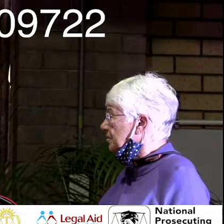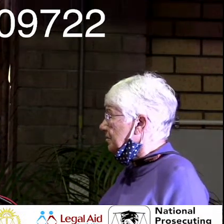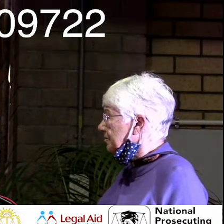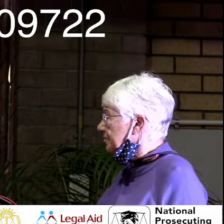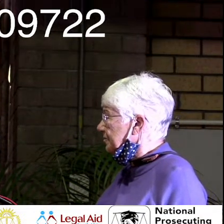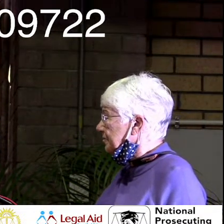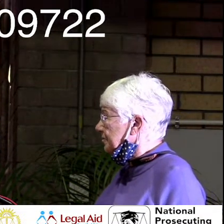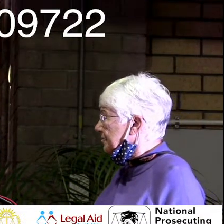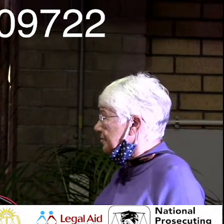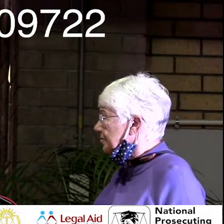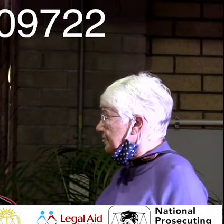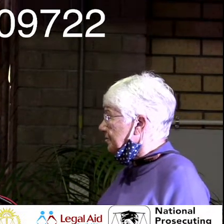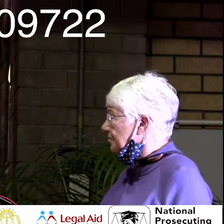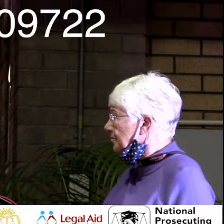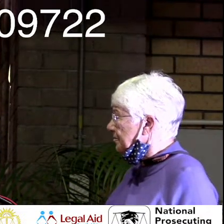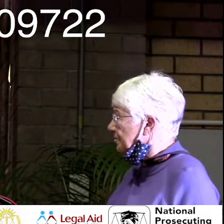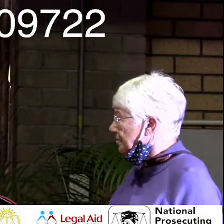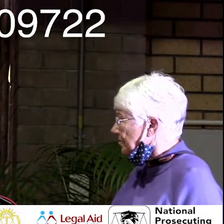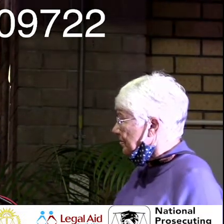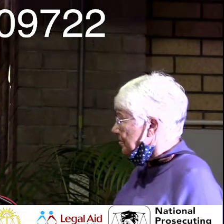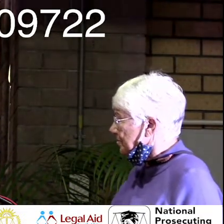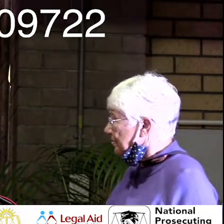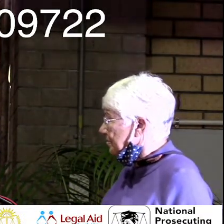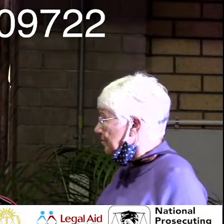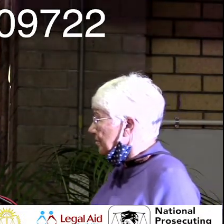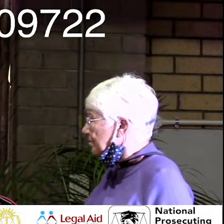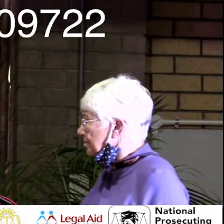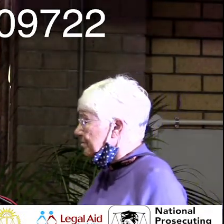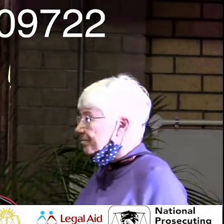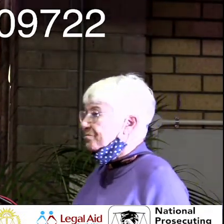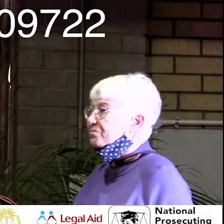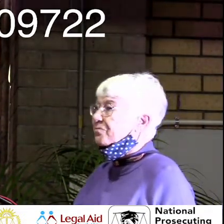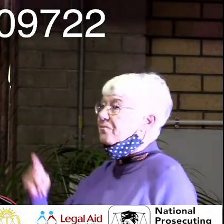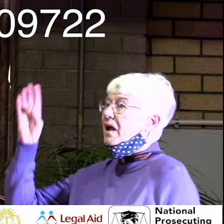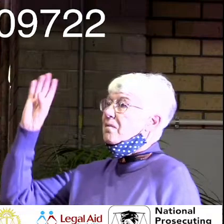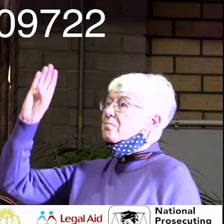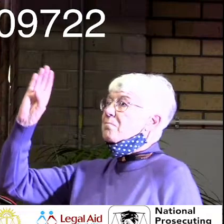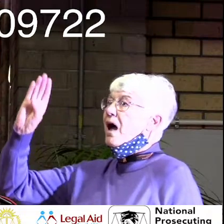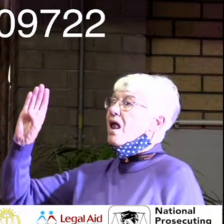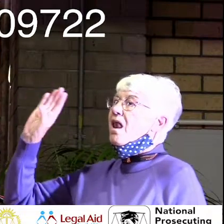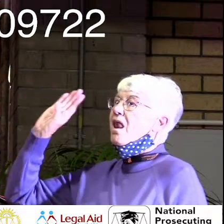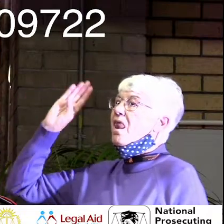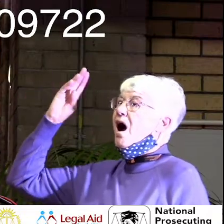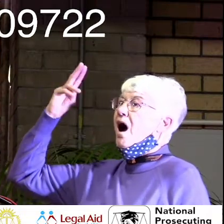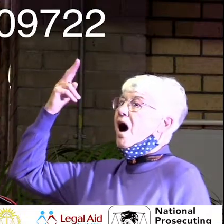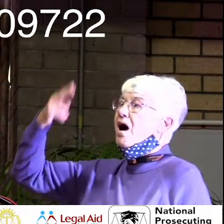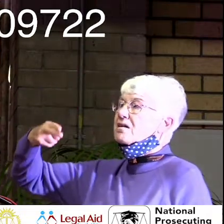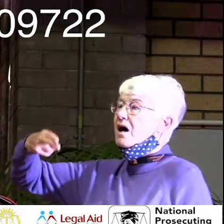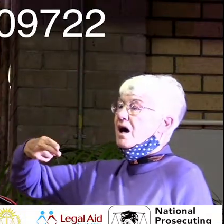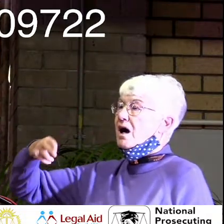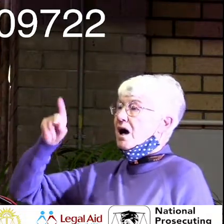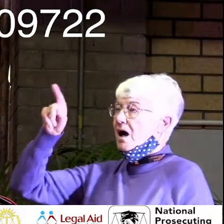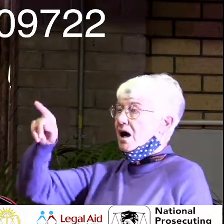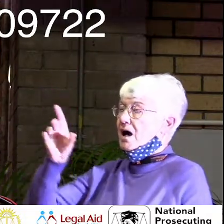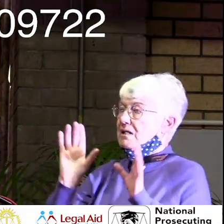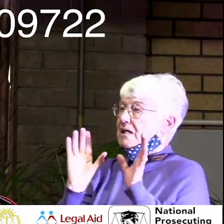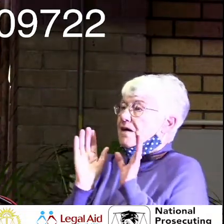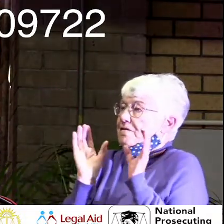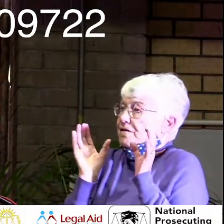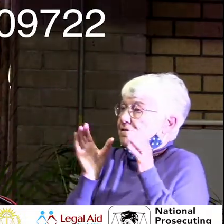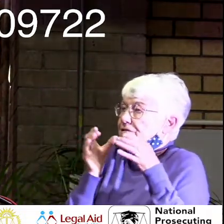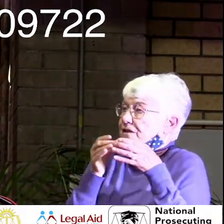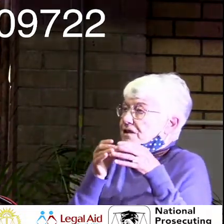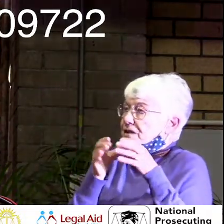The only challenge with Bella, it's very small. And Bella is on our priority list.